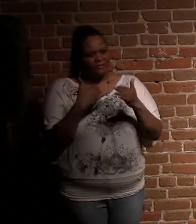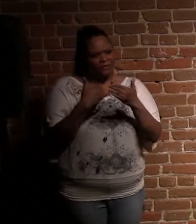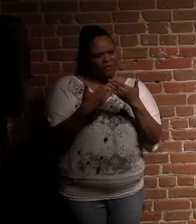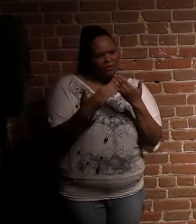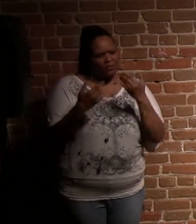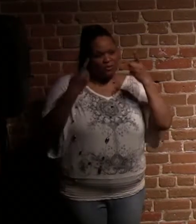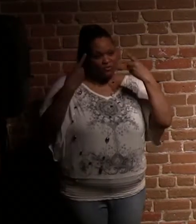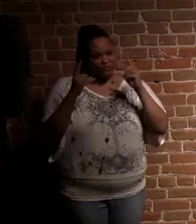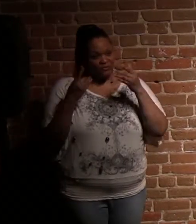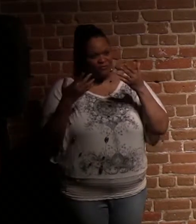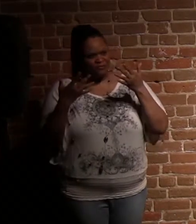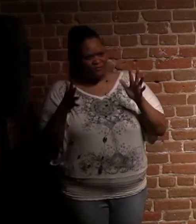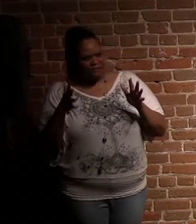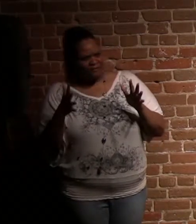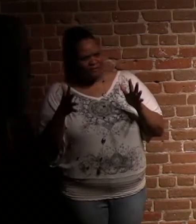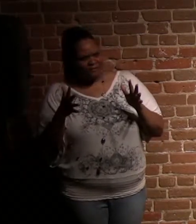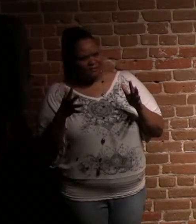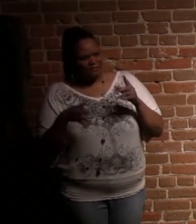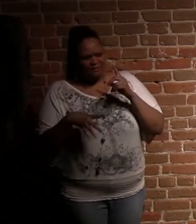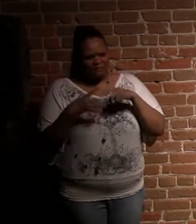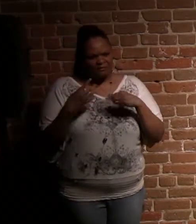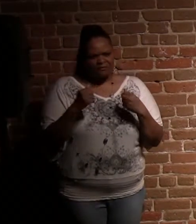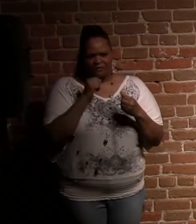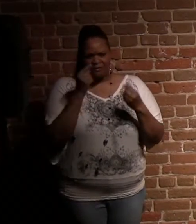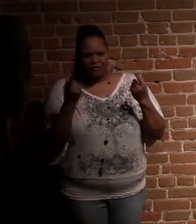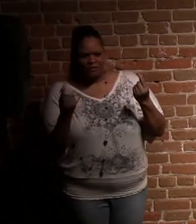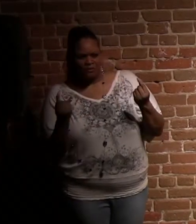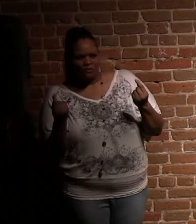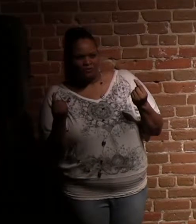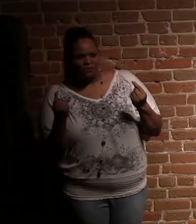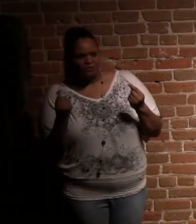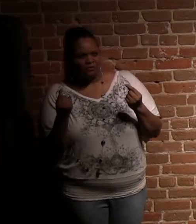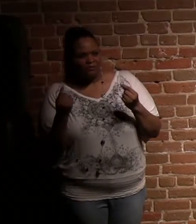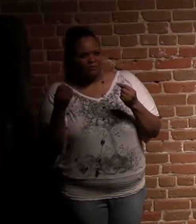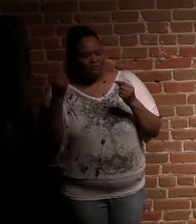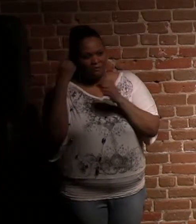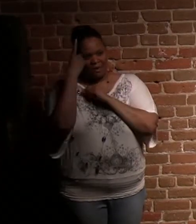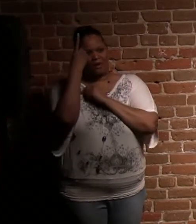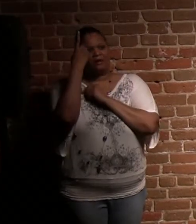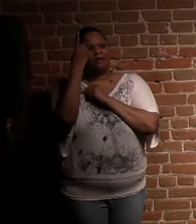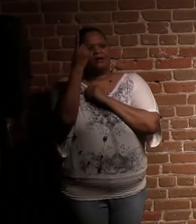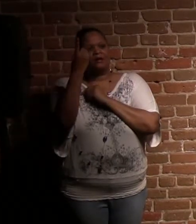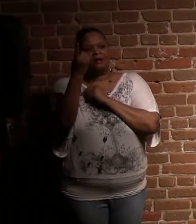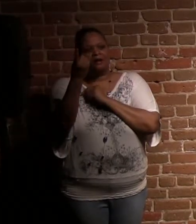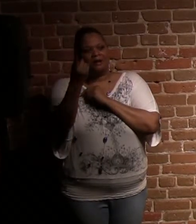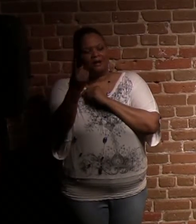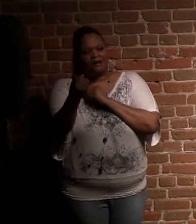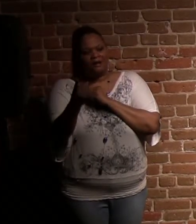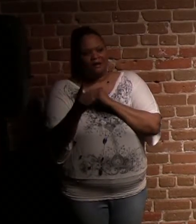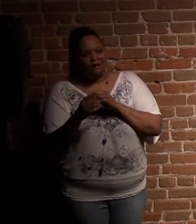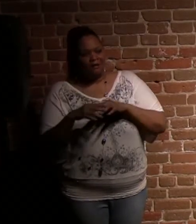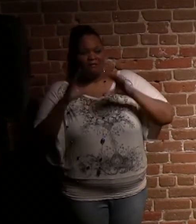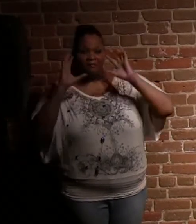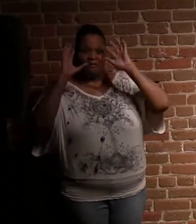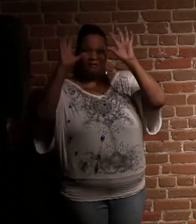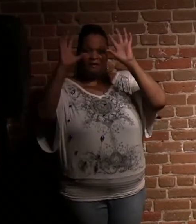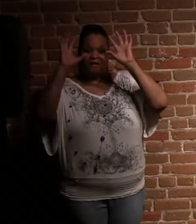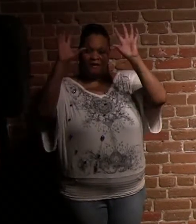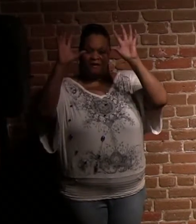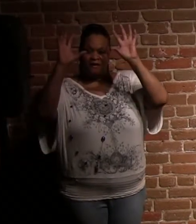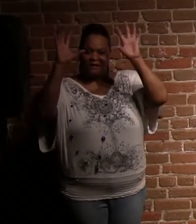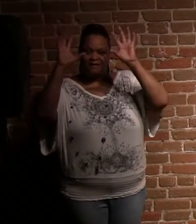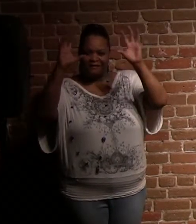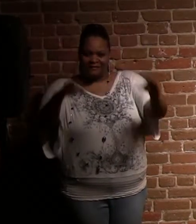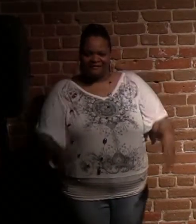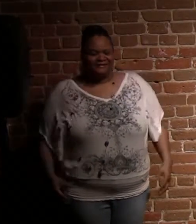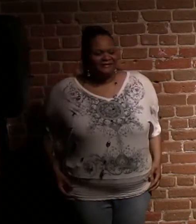it's like, what have I not been doing? And it hits me right then, volleyball.